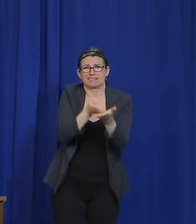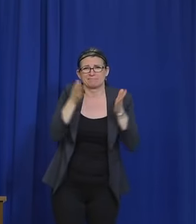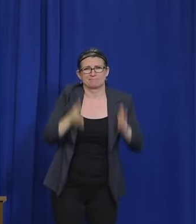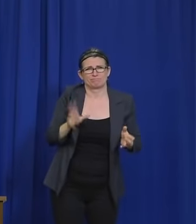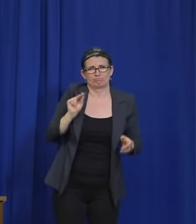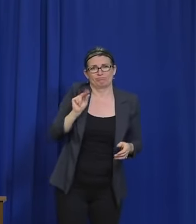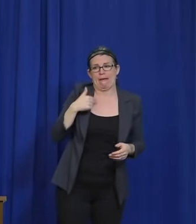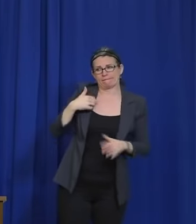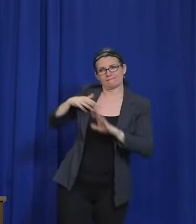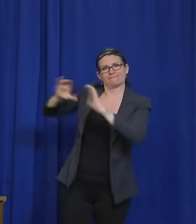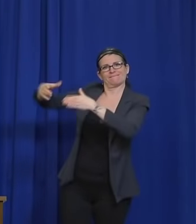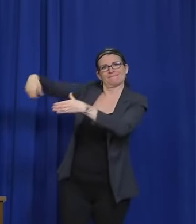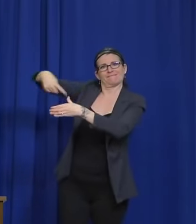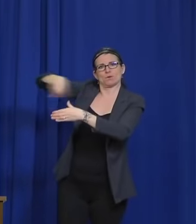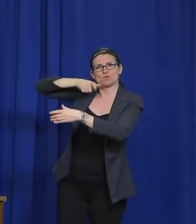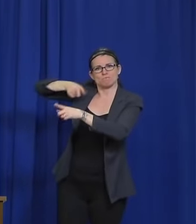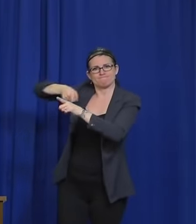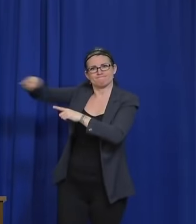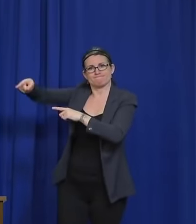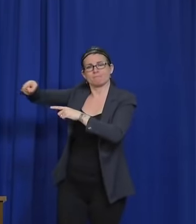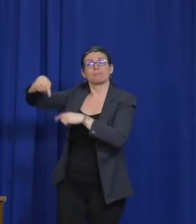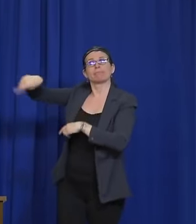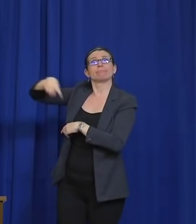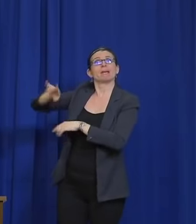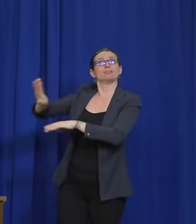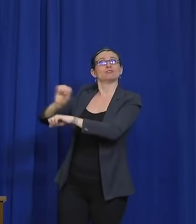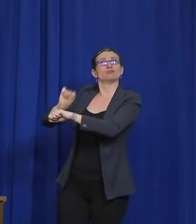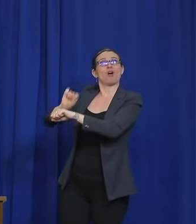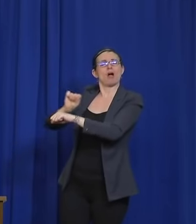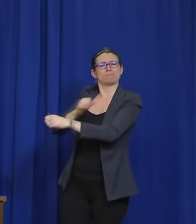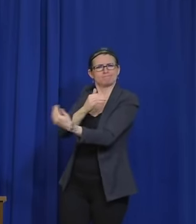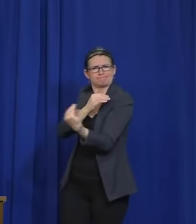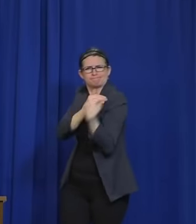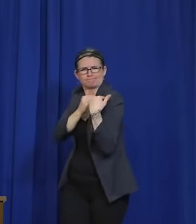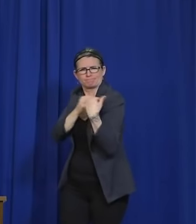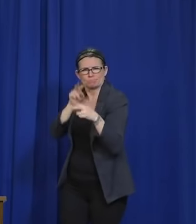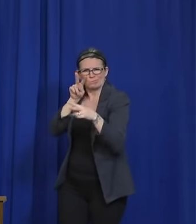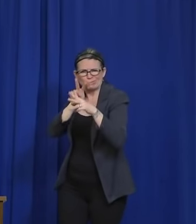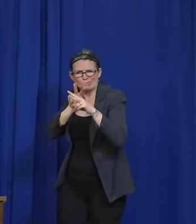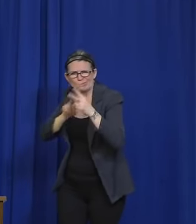economic forecasting commission. They're the ones who will tell us where we're going and what it looks like.